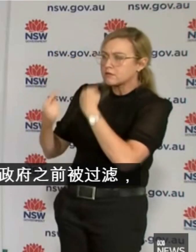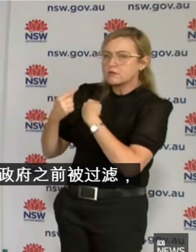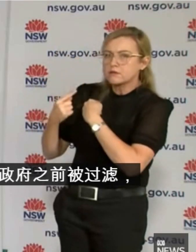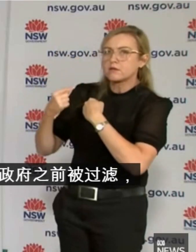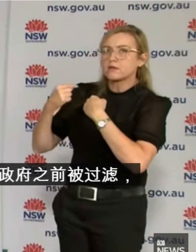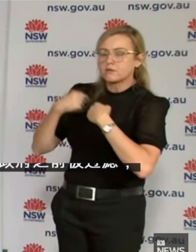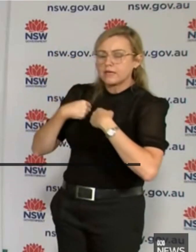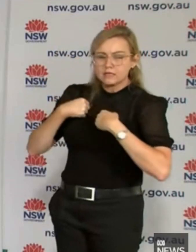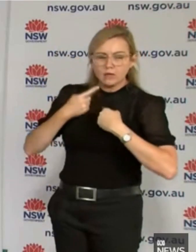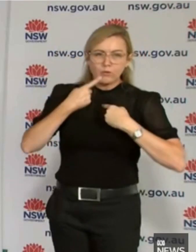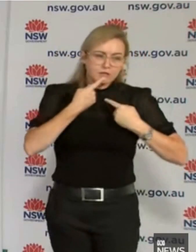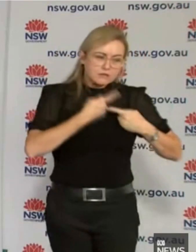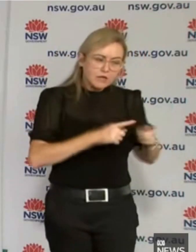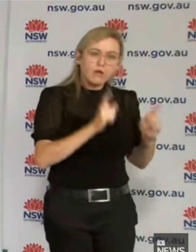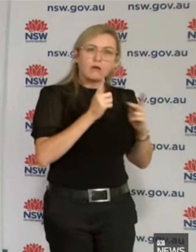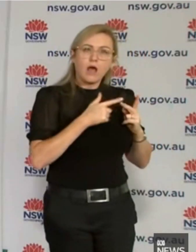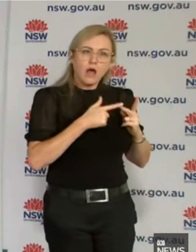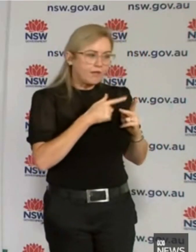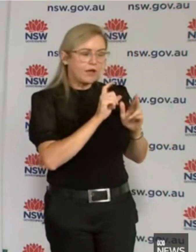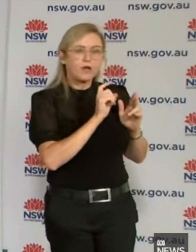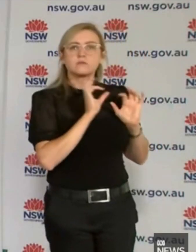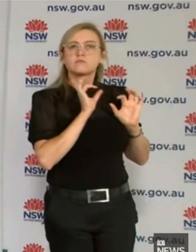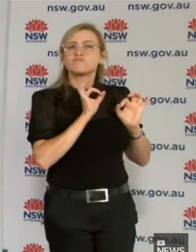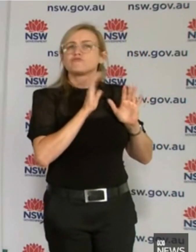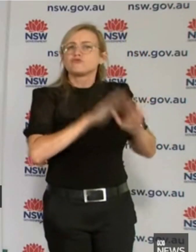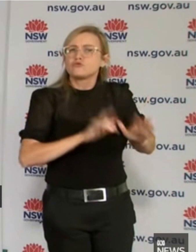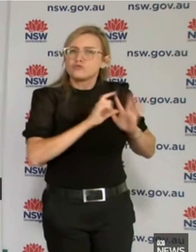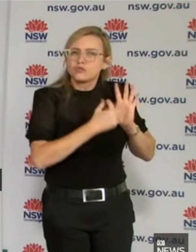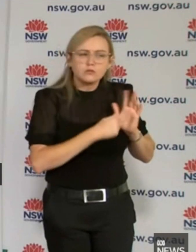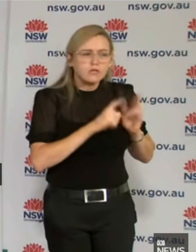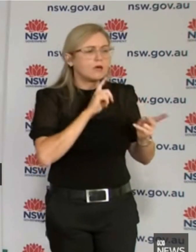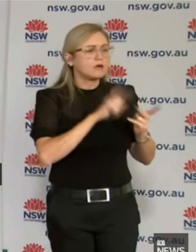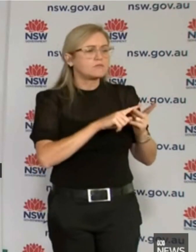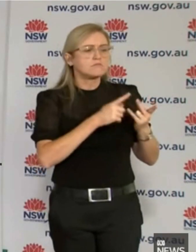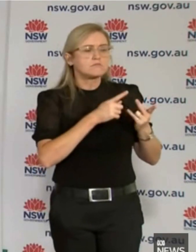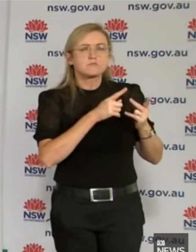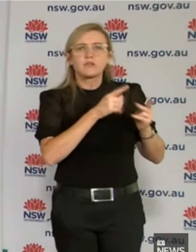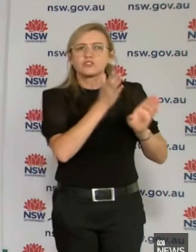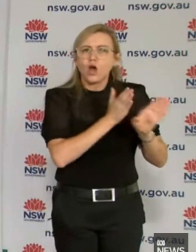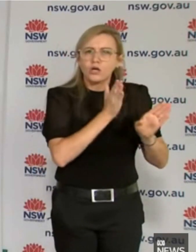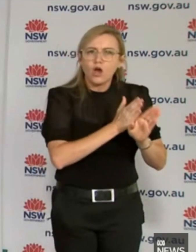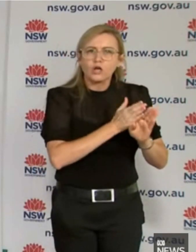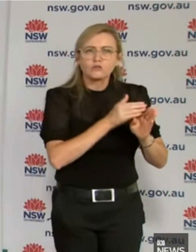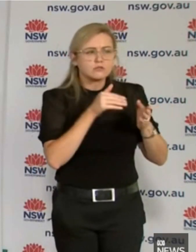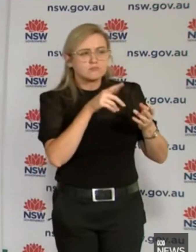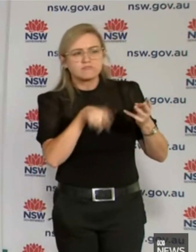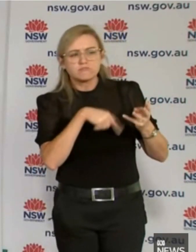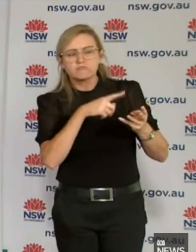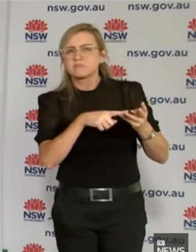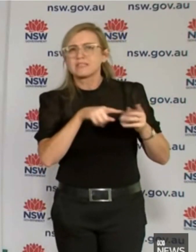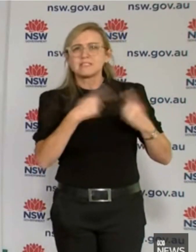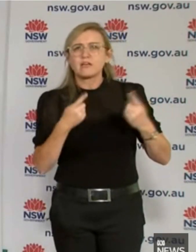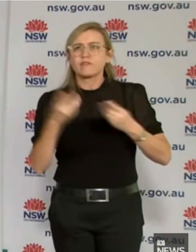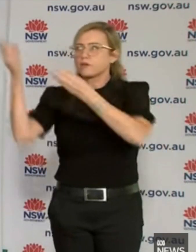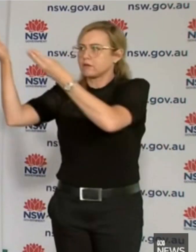health system. So, for example, we might talk to the paediatricians to look at how it affects children. We might talk to the psychiatrists, the psychologists. There are a whole lot